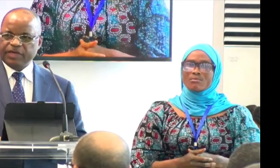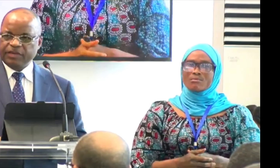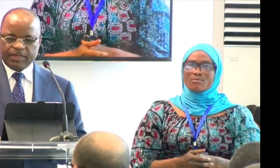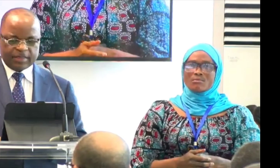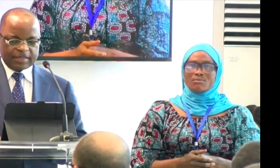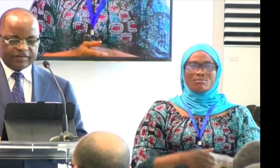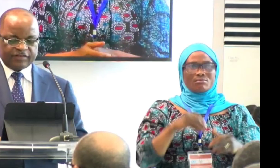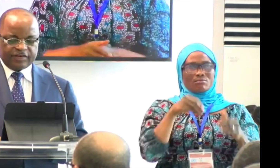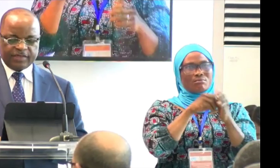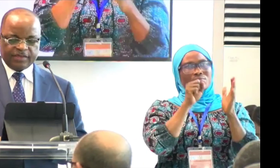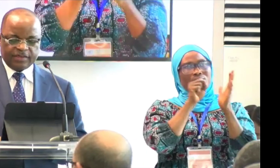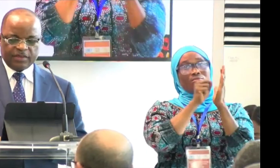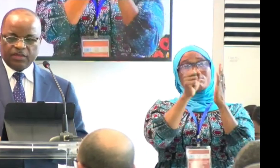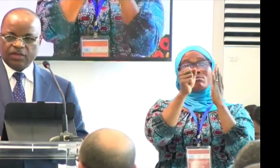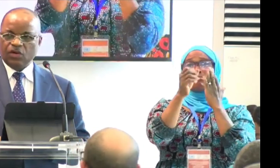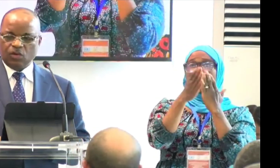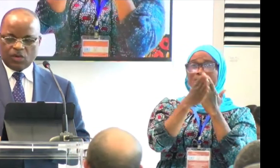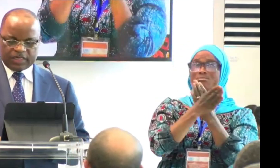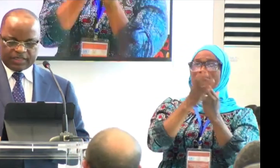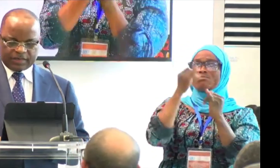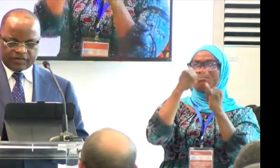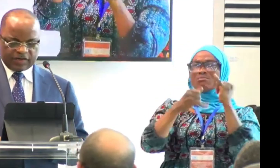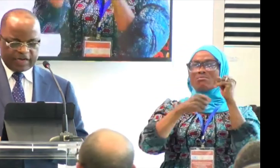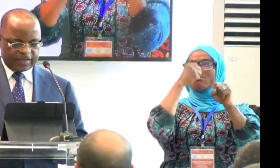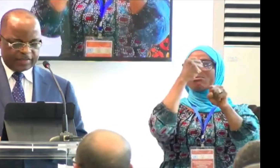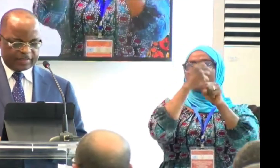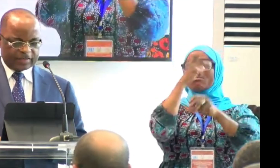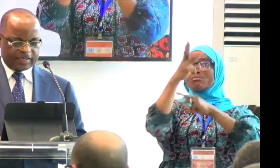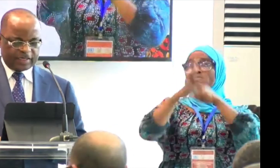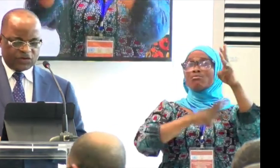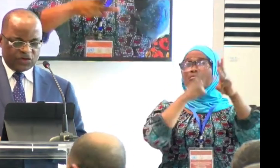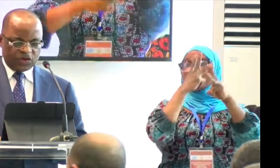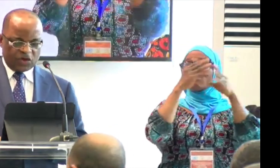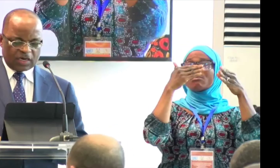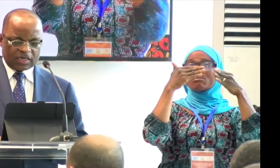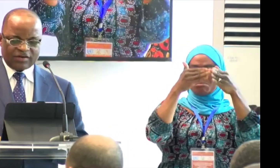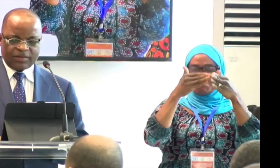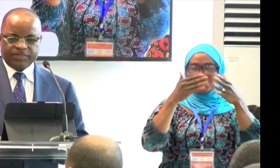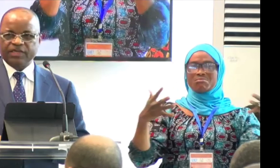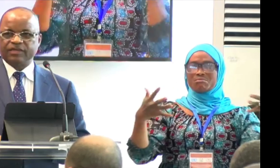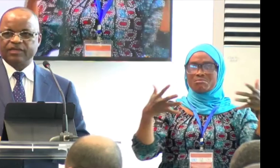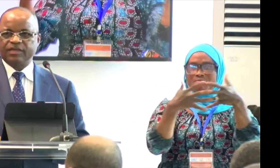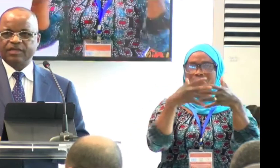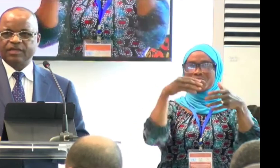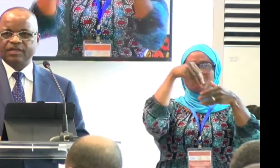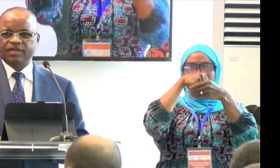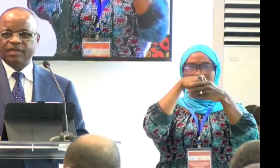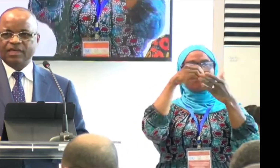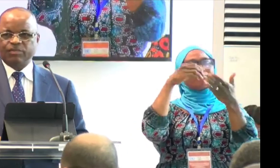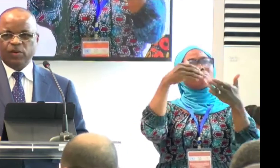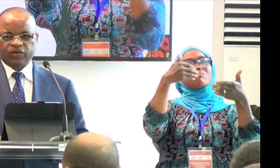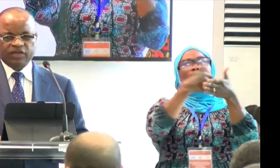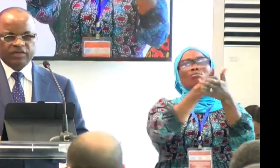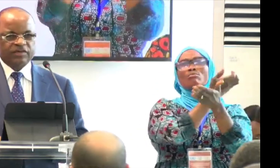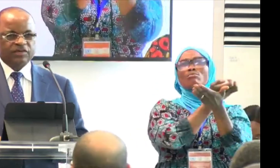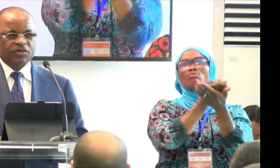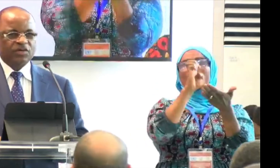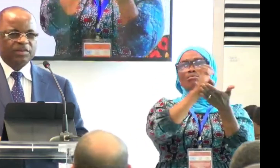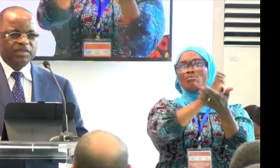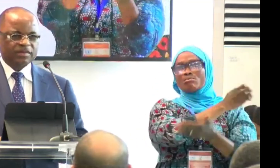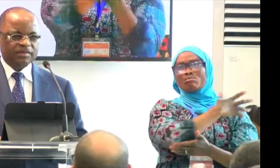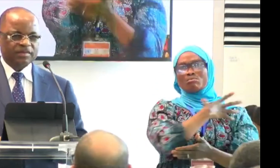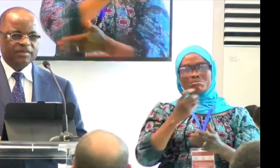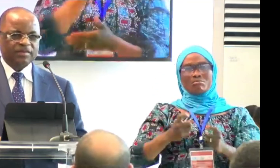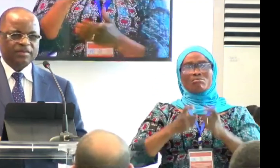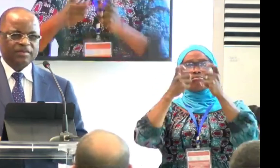In September last year, world leaders gathered in New York and adopted an important